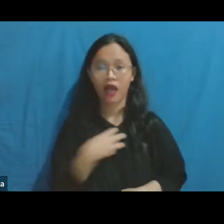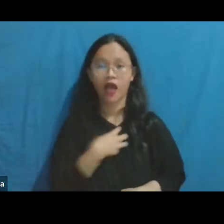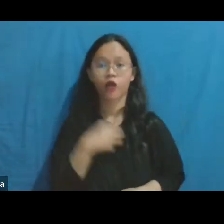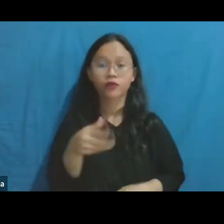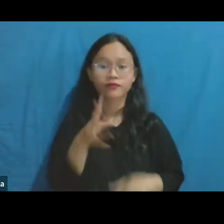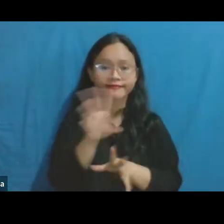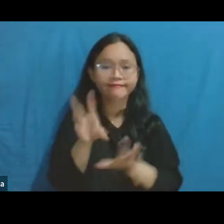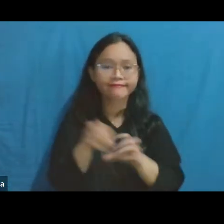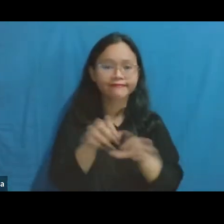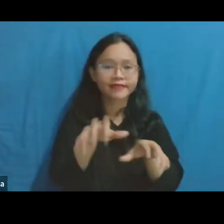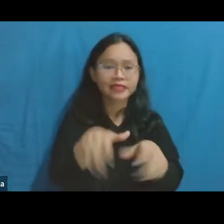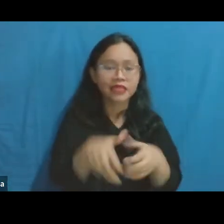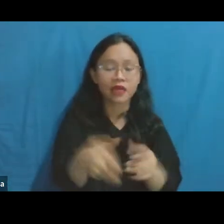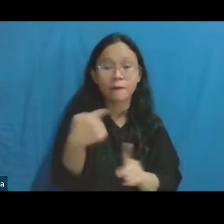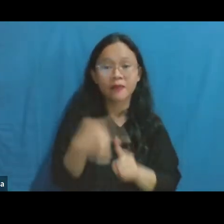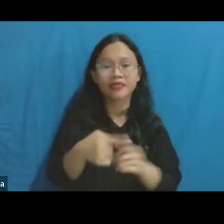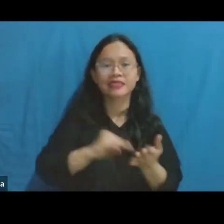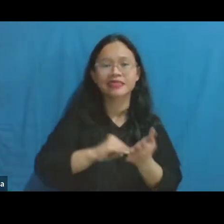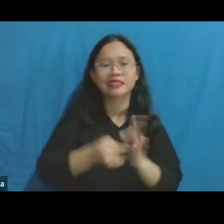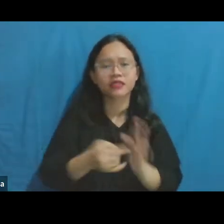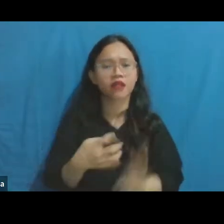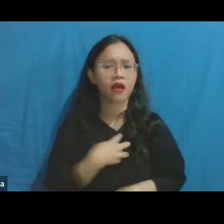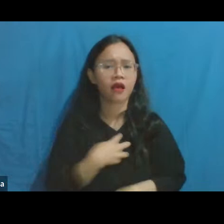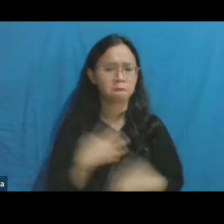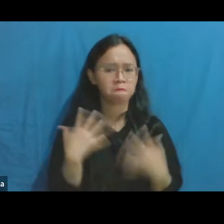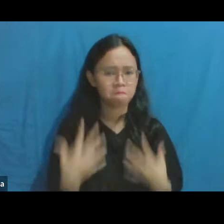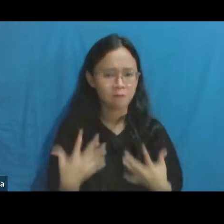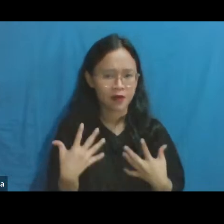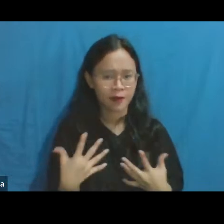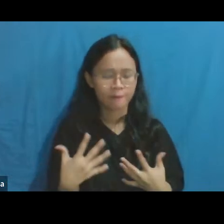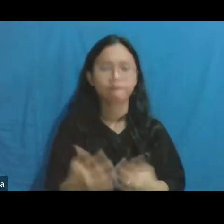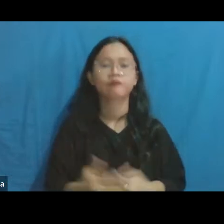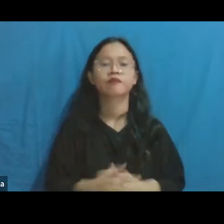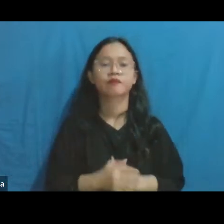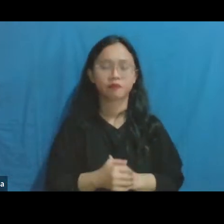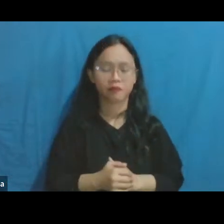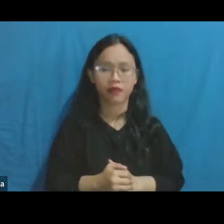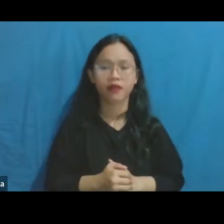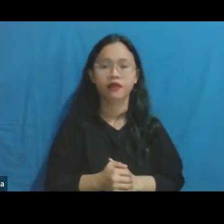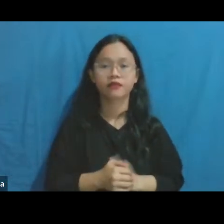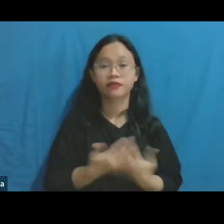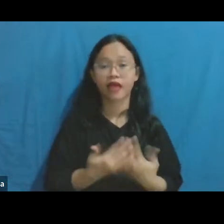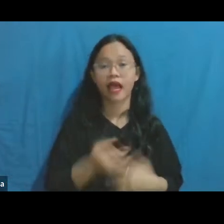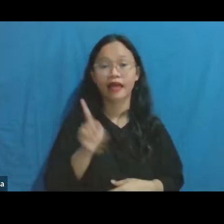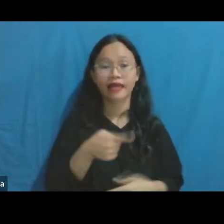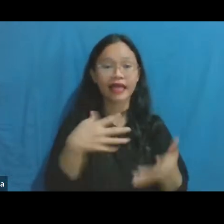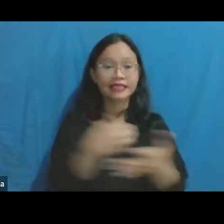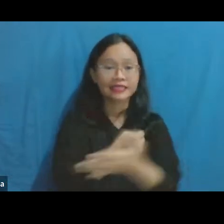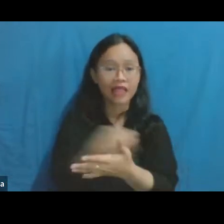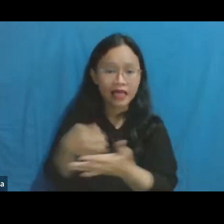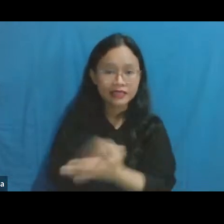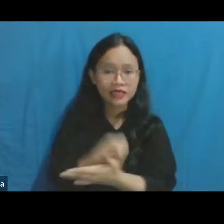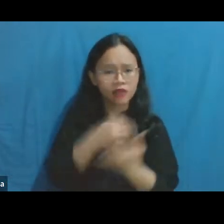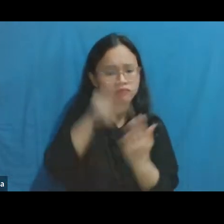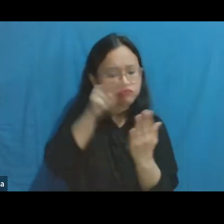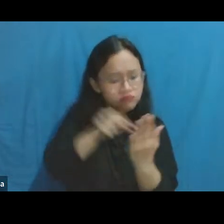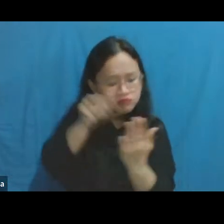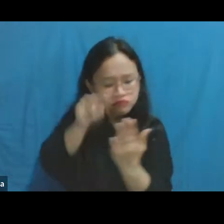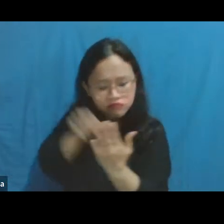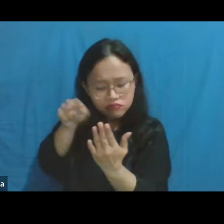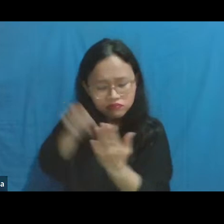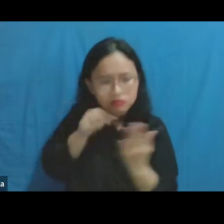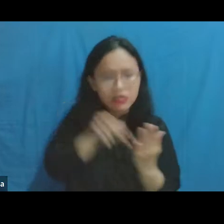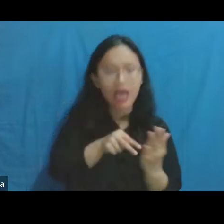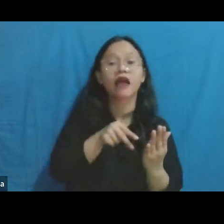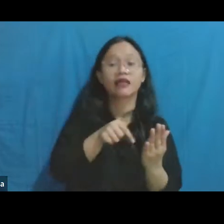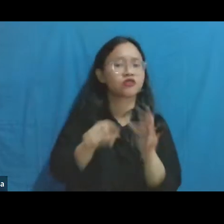Some highlights that I can mention is about relative increase and freedom